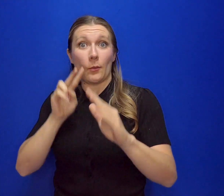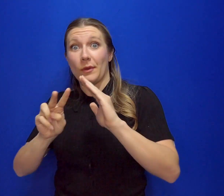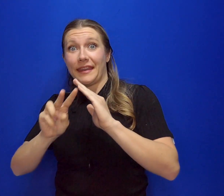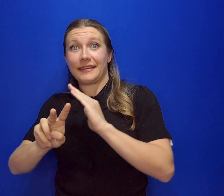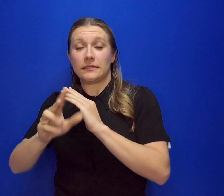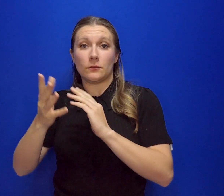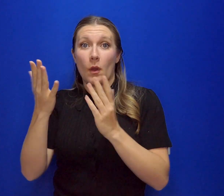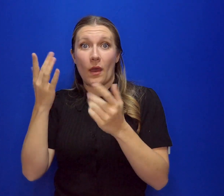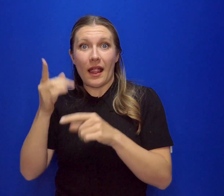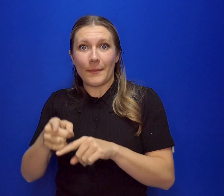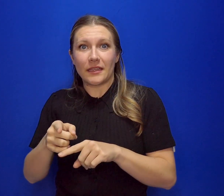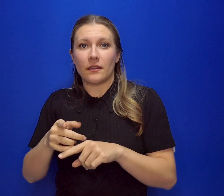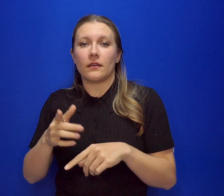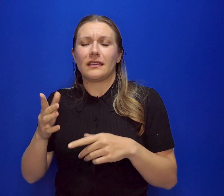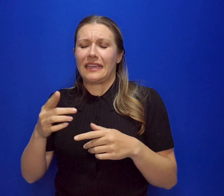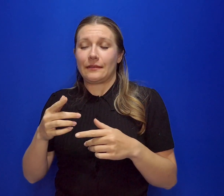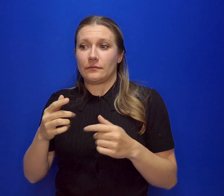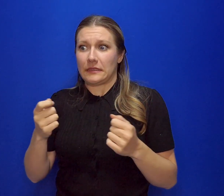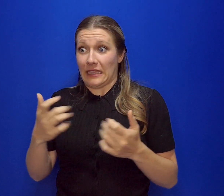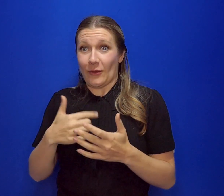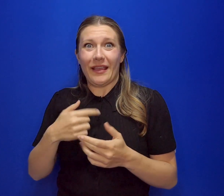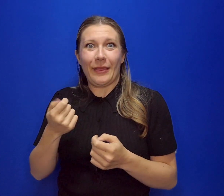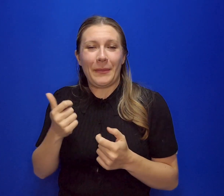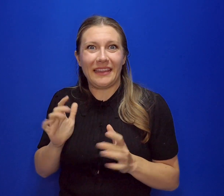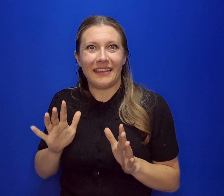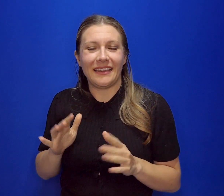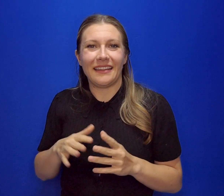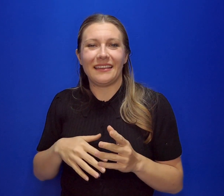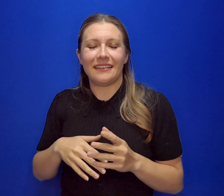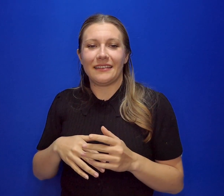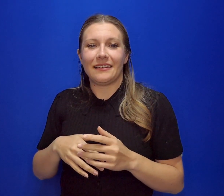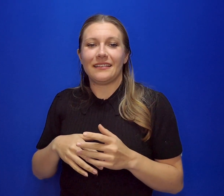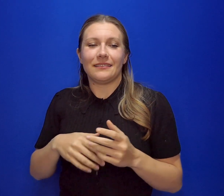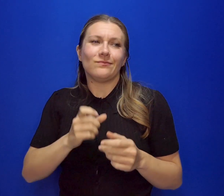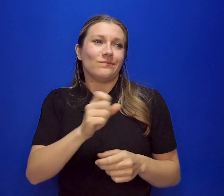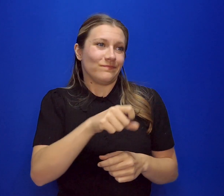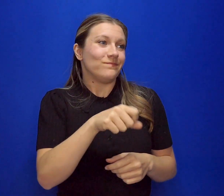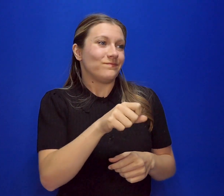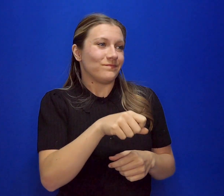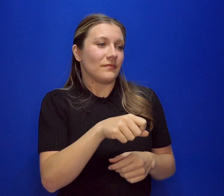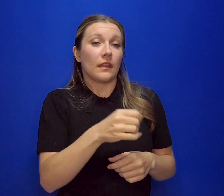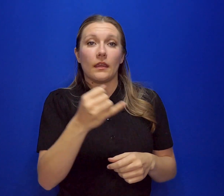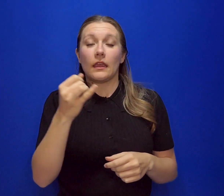predict it freaks me out a little bit. Like, you know, if we drive